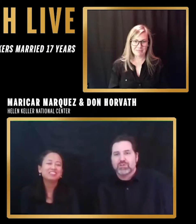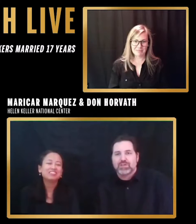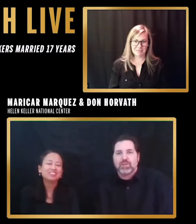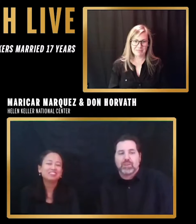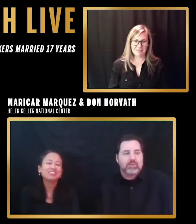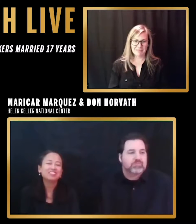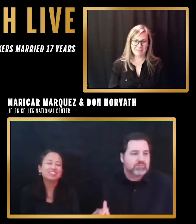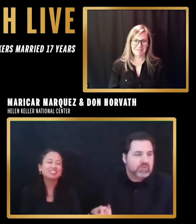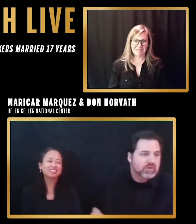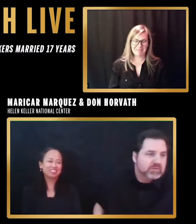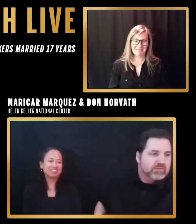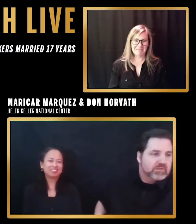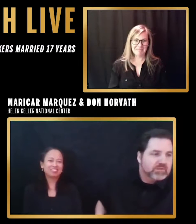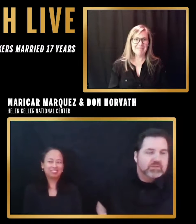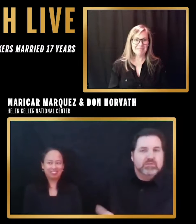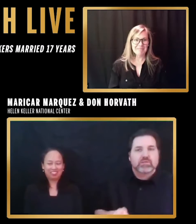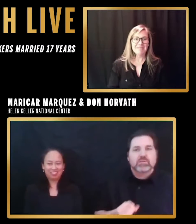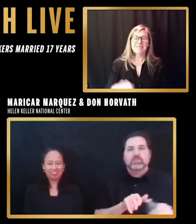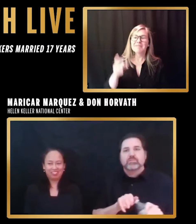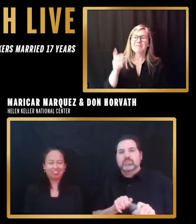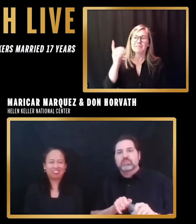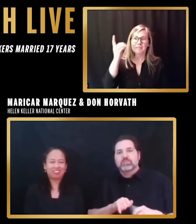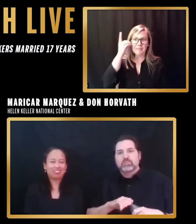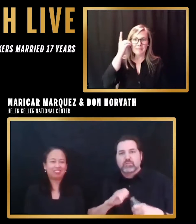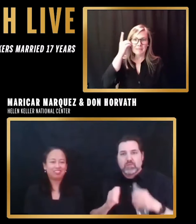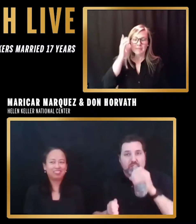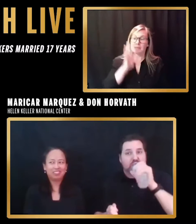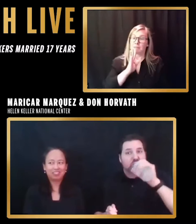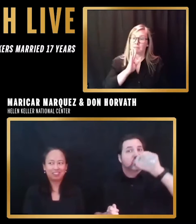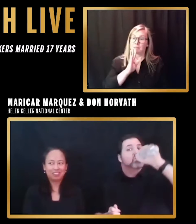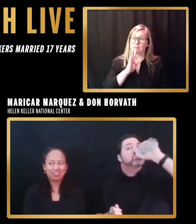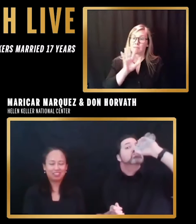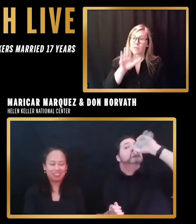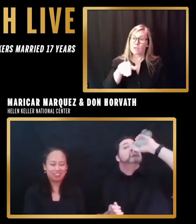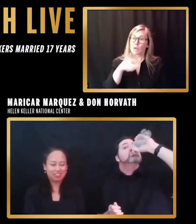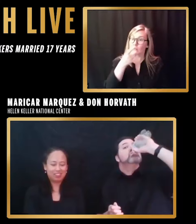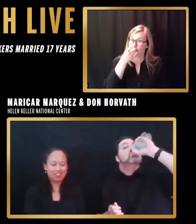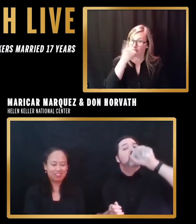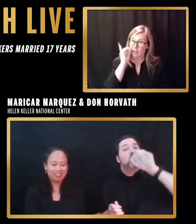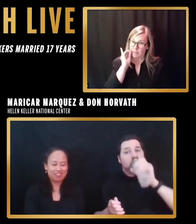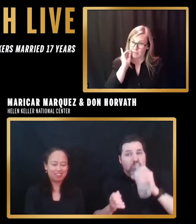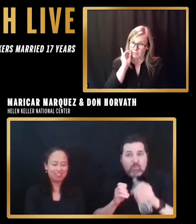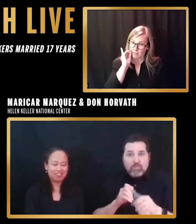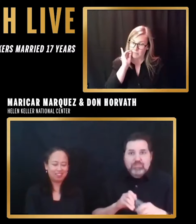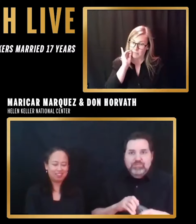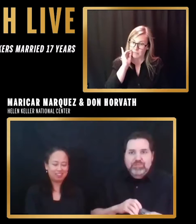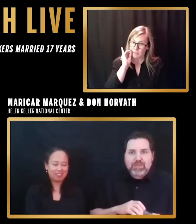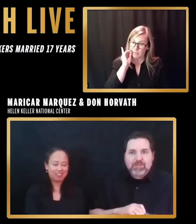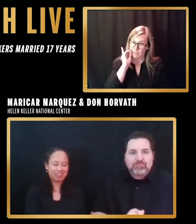Wonderful. So Don, question for you.